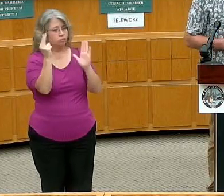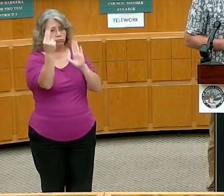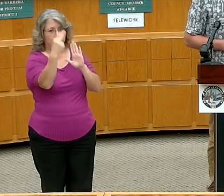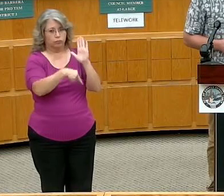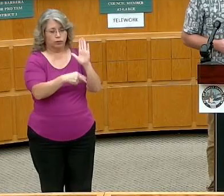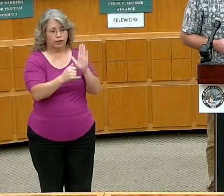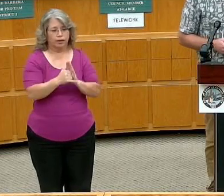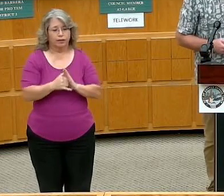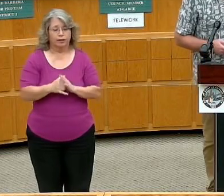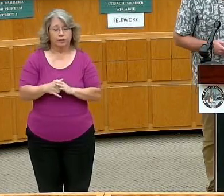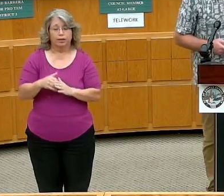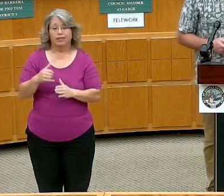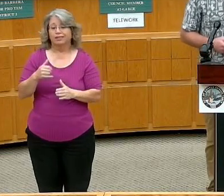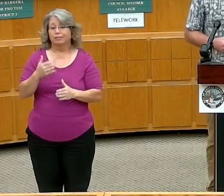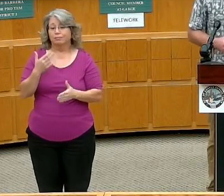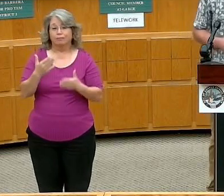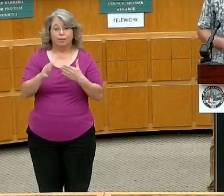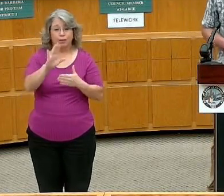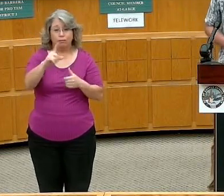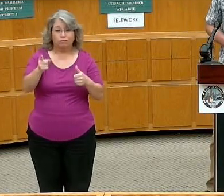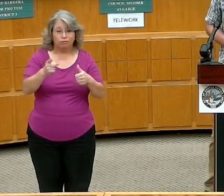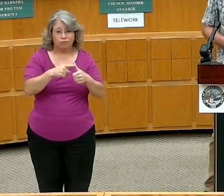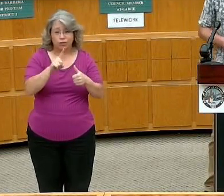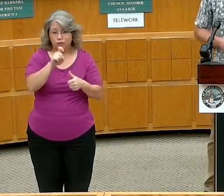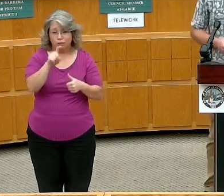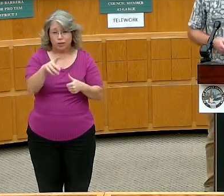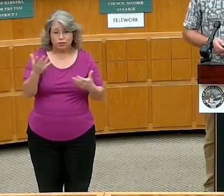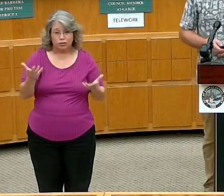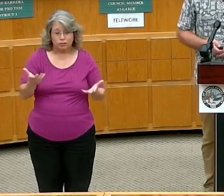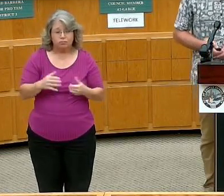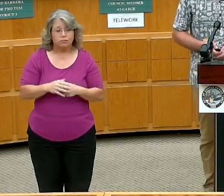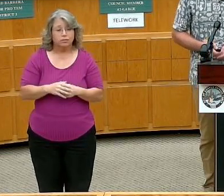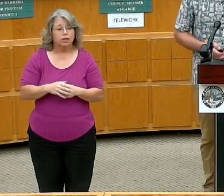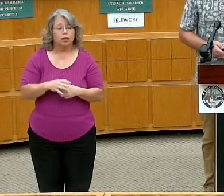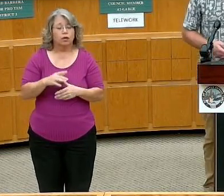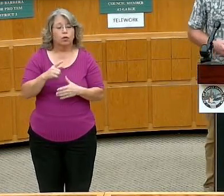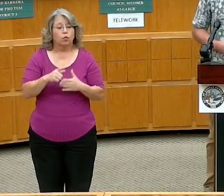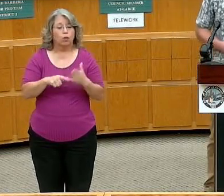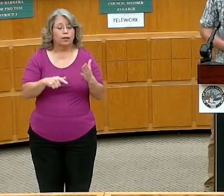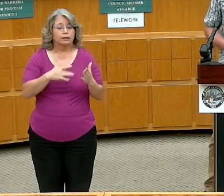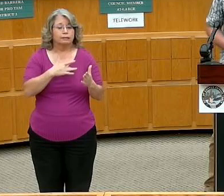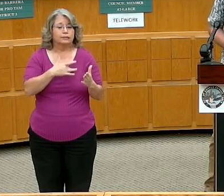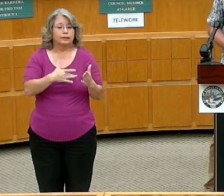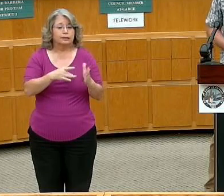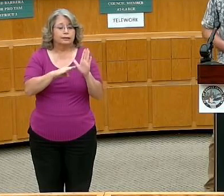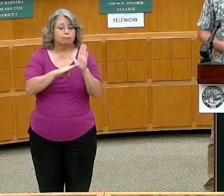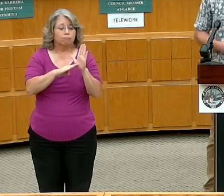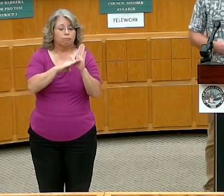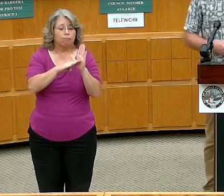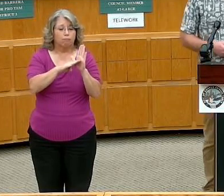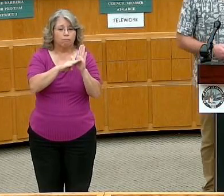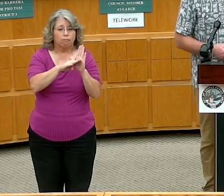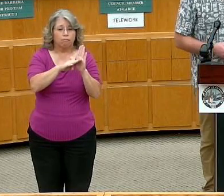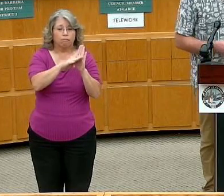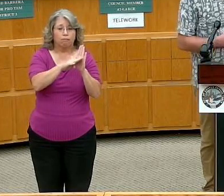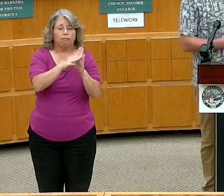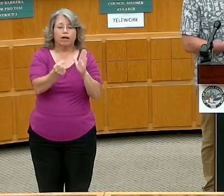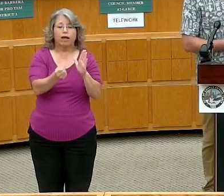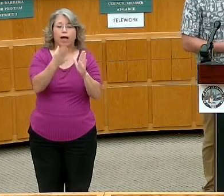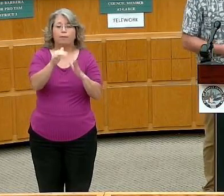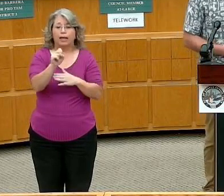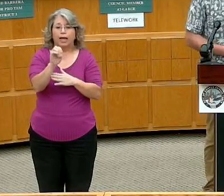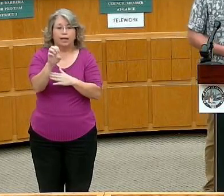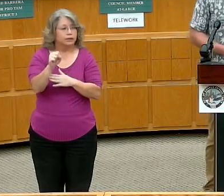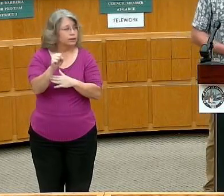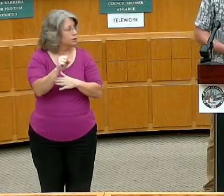of the first questions that you might have is, what does the trend and increase in cases in the Coastal Bend look like?